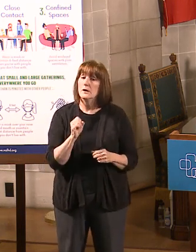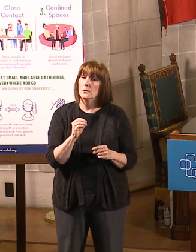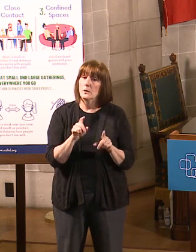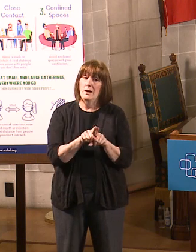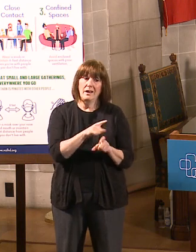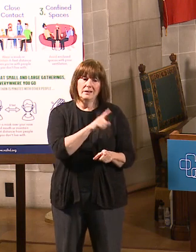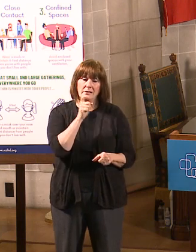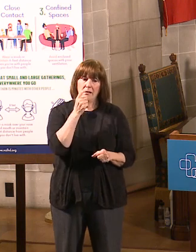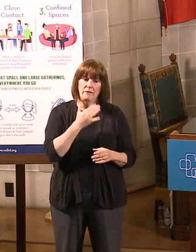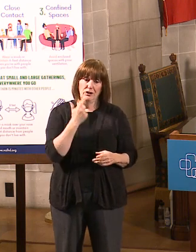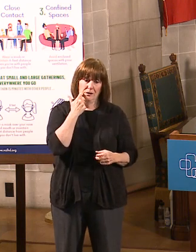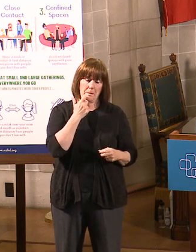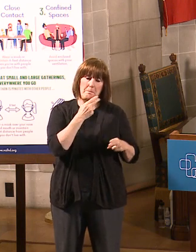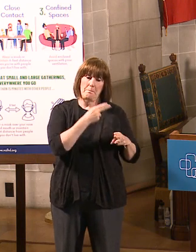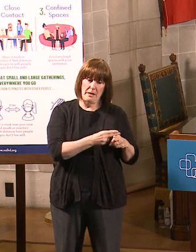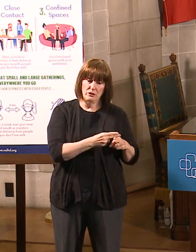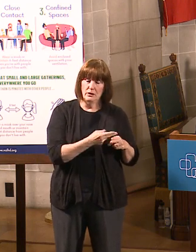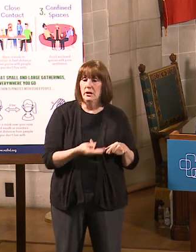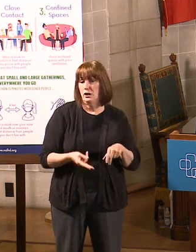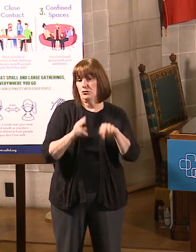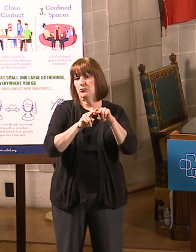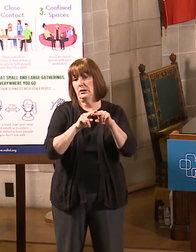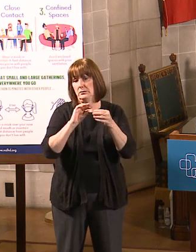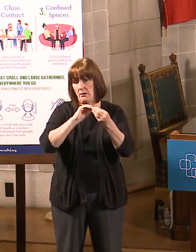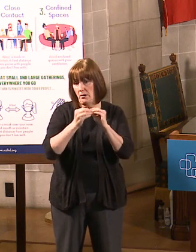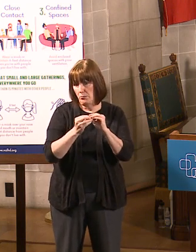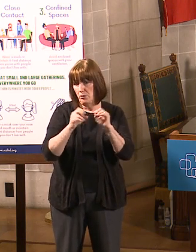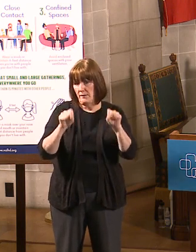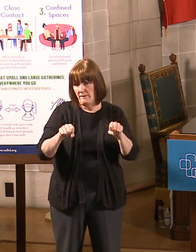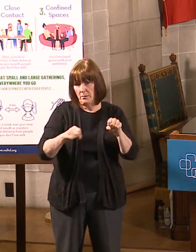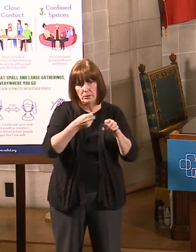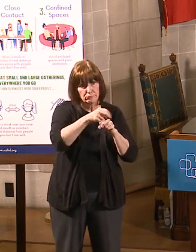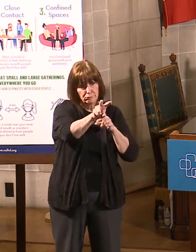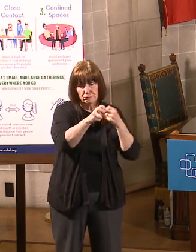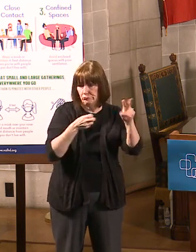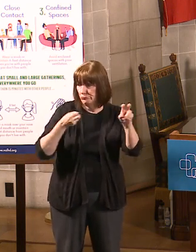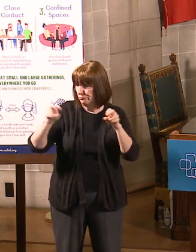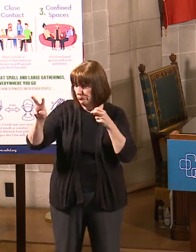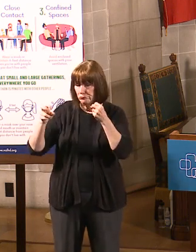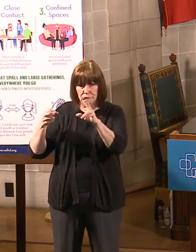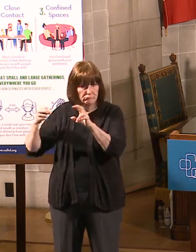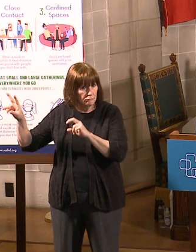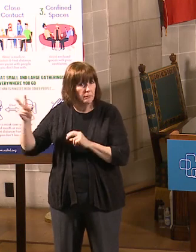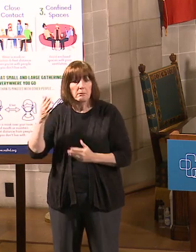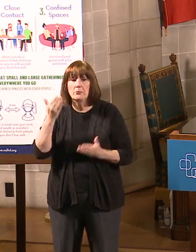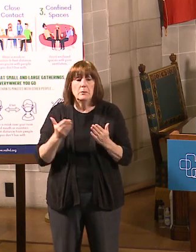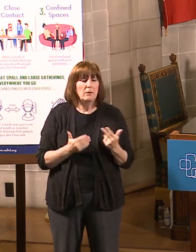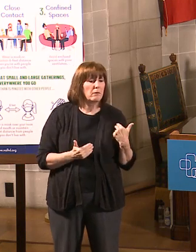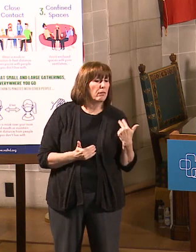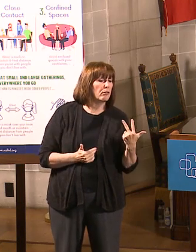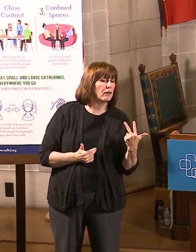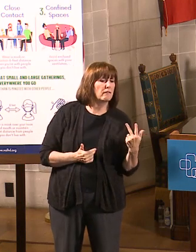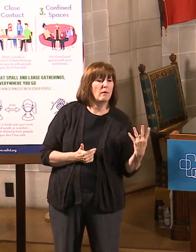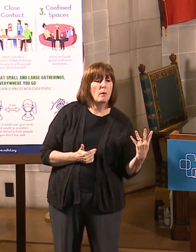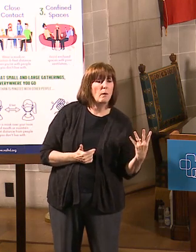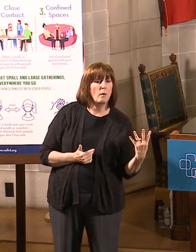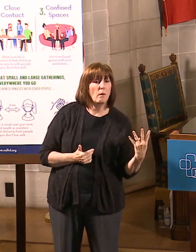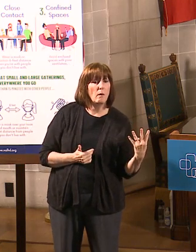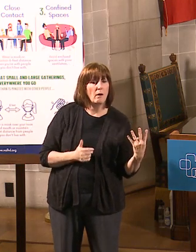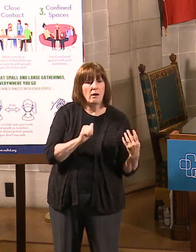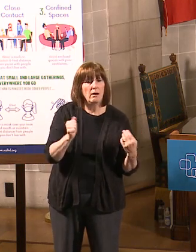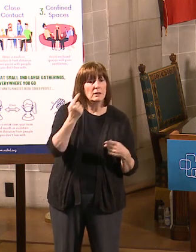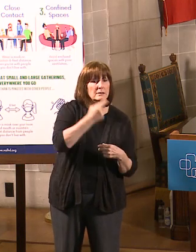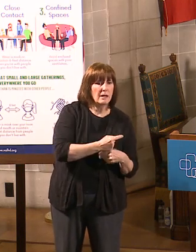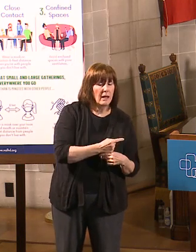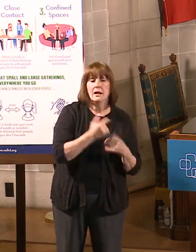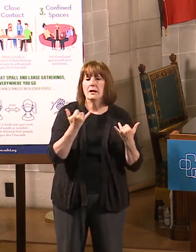as the governor mentioned, increased. The volume has increased for the transfer center quite a bit from maybe only 3 or 4 of these transfers taking place a